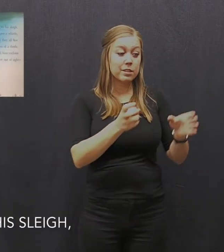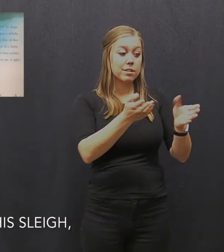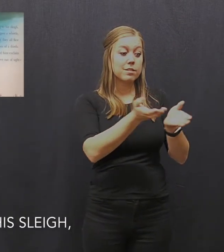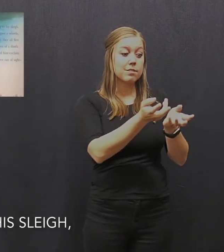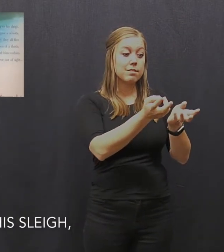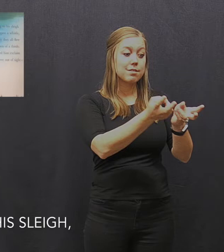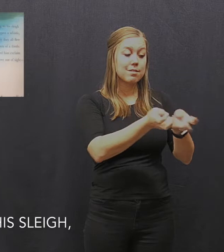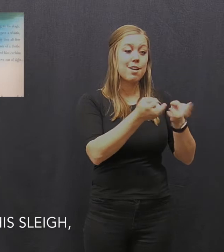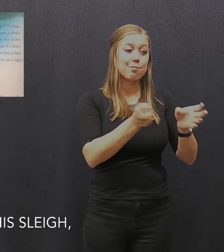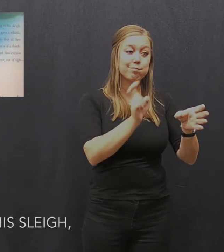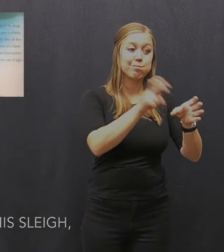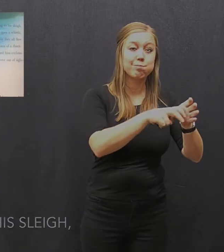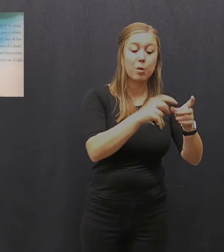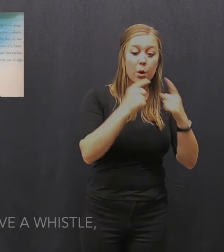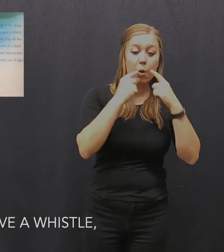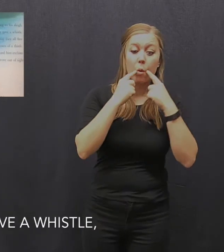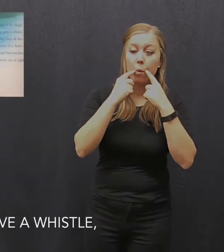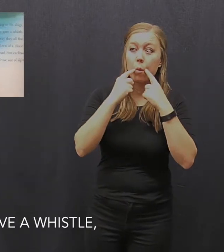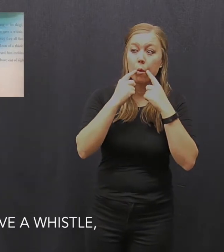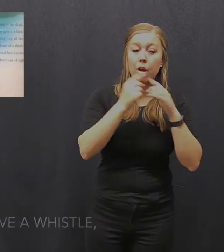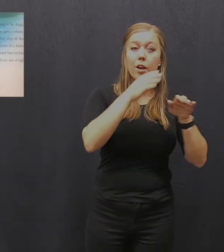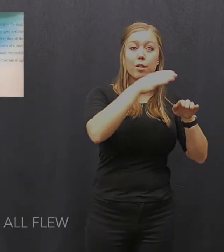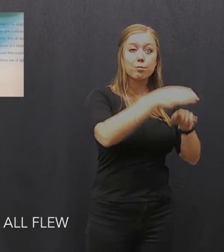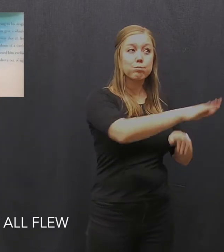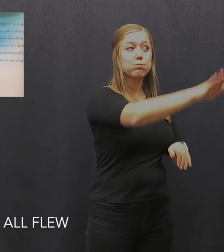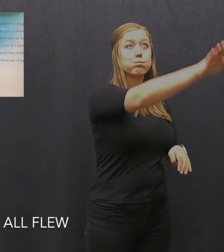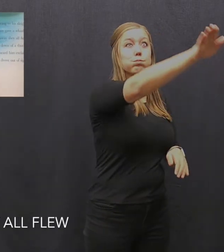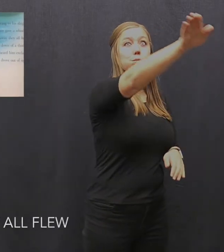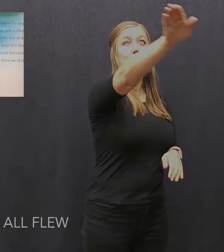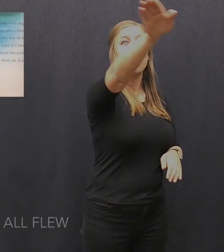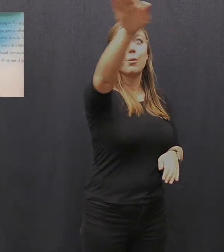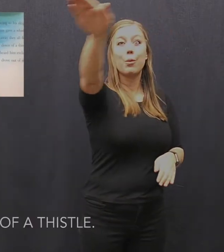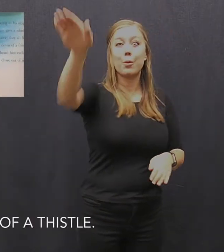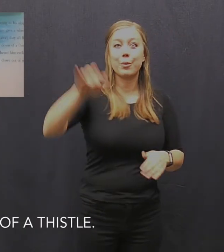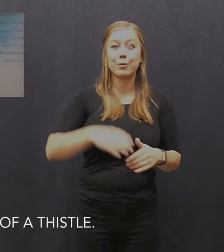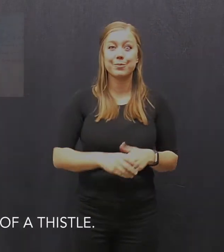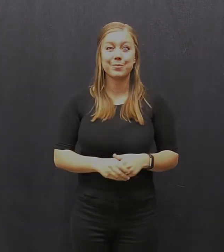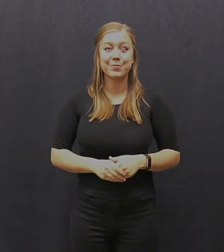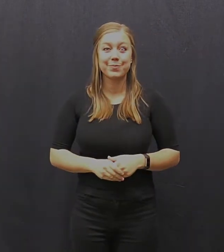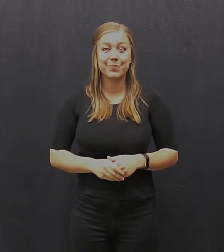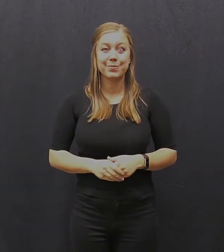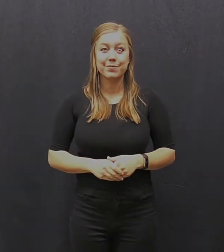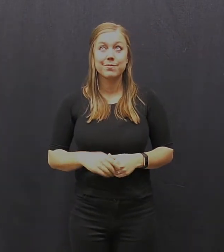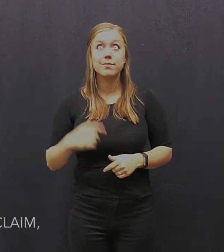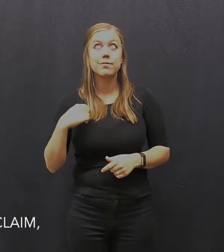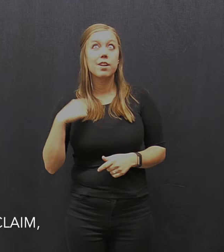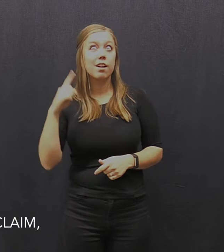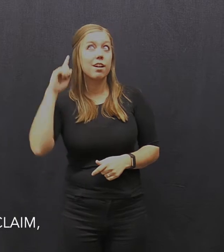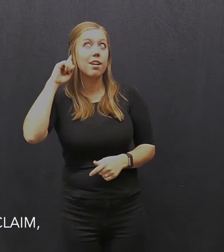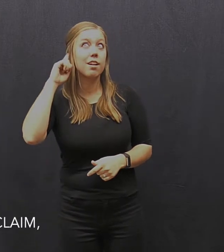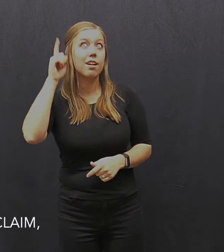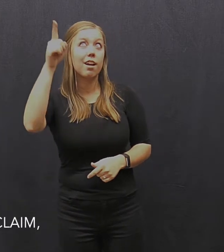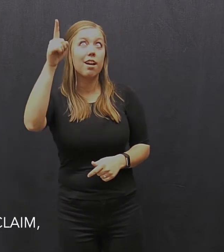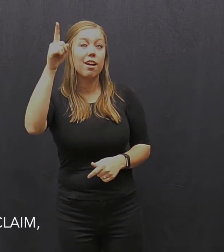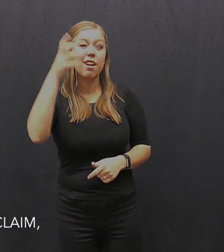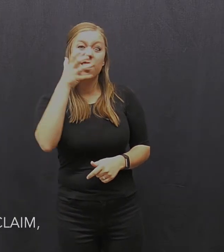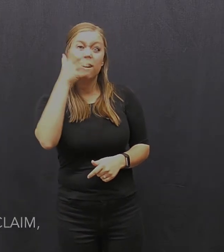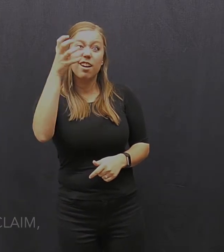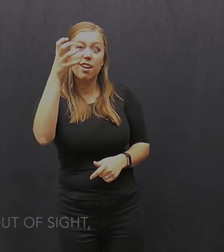team gave a whistle, and away they all flew like the down of a thistle. I heard him exclaim, ere he drove